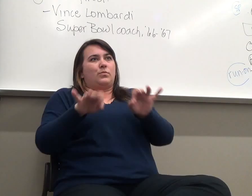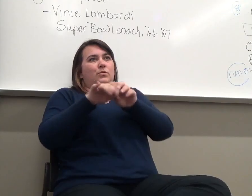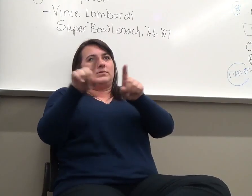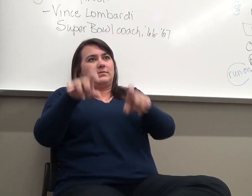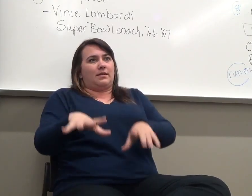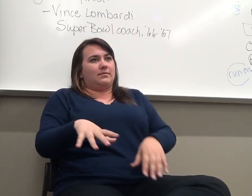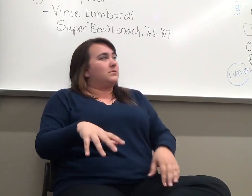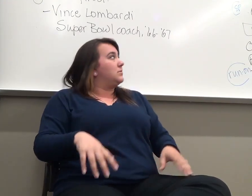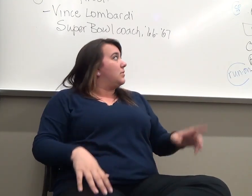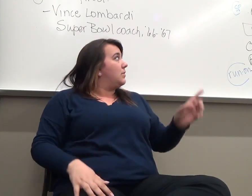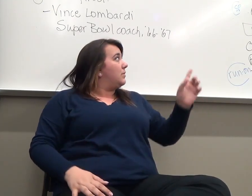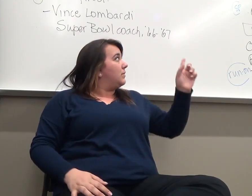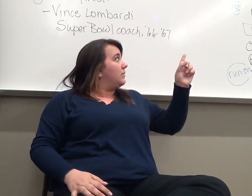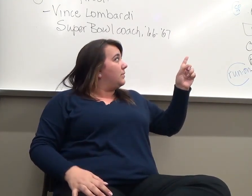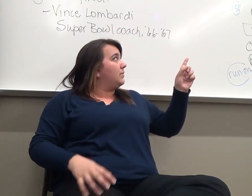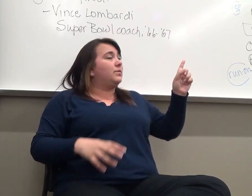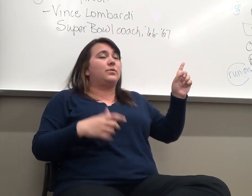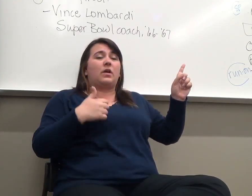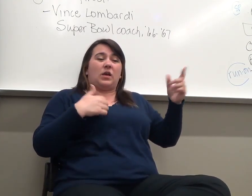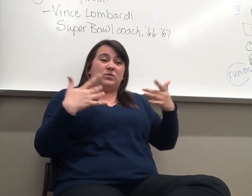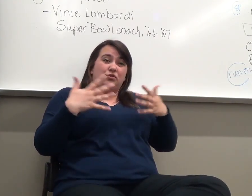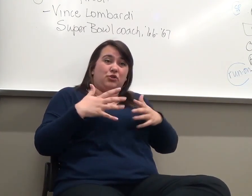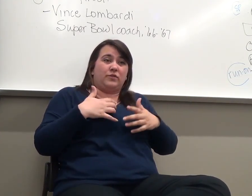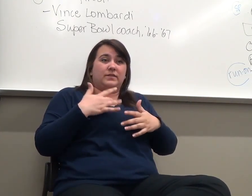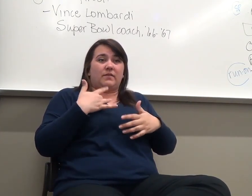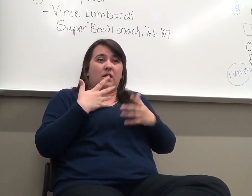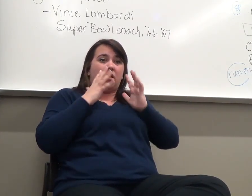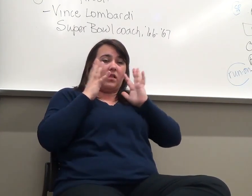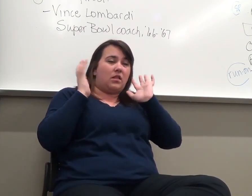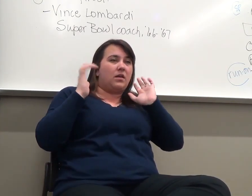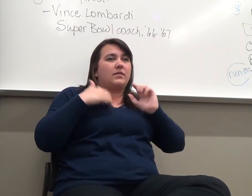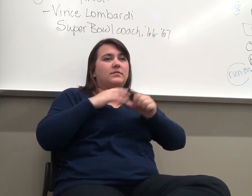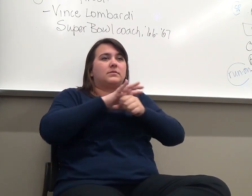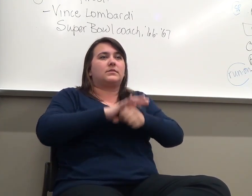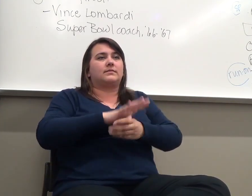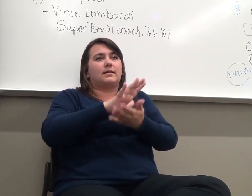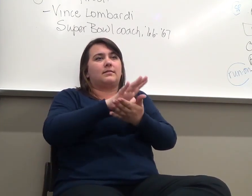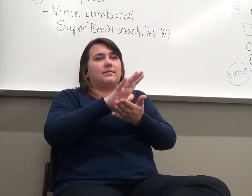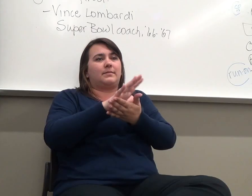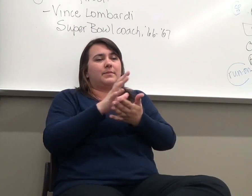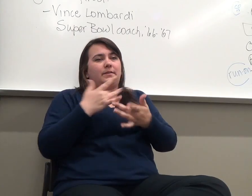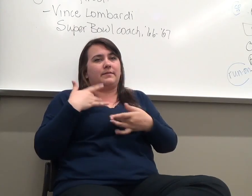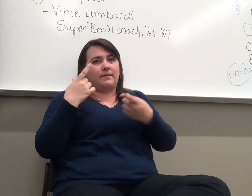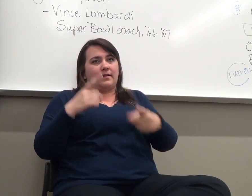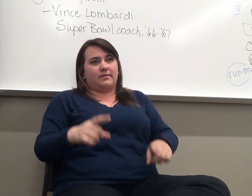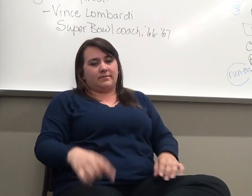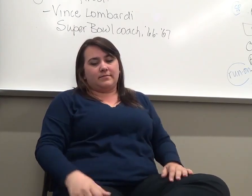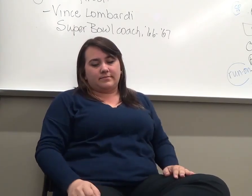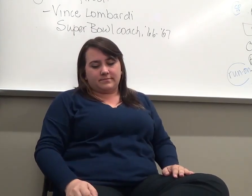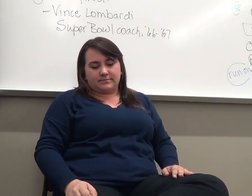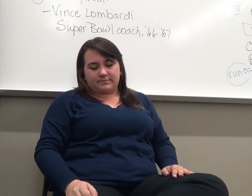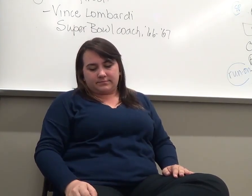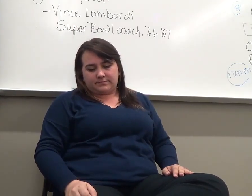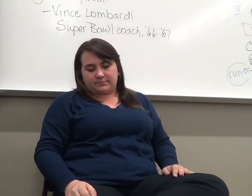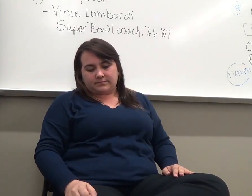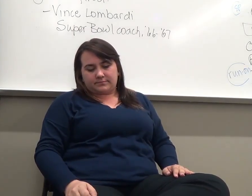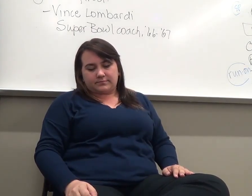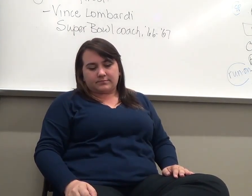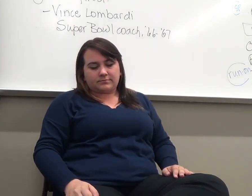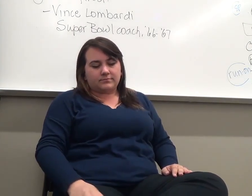more than 11 sentences, it's not addressing the assignment. So he has now decided to change his topic, which is a